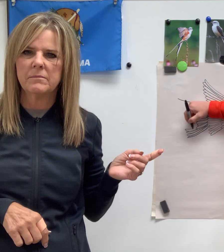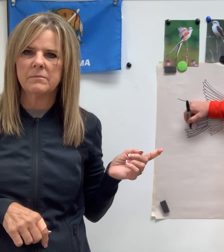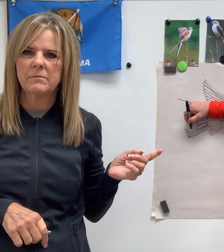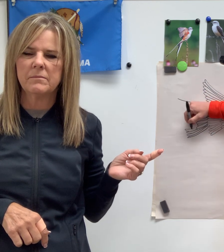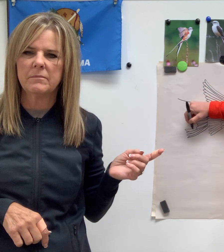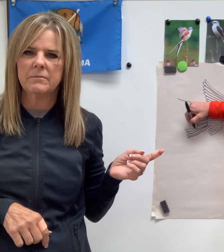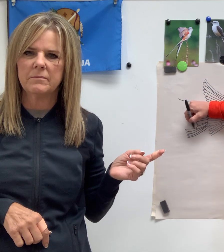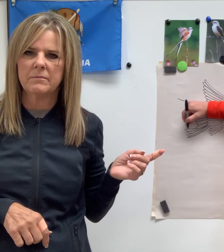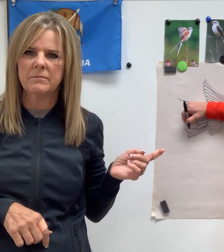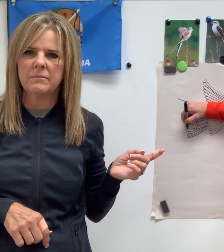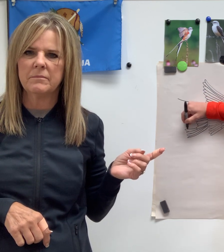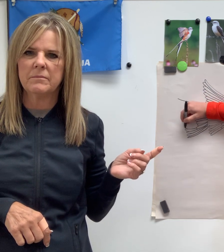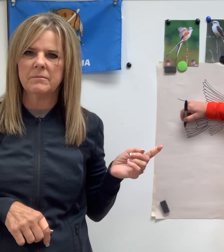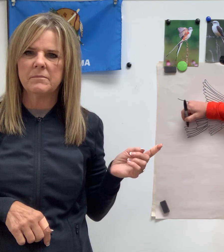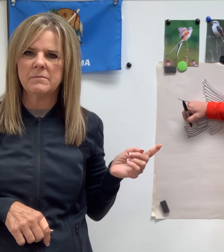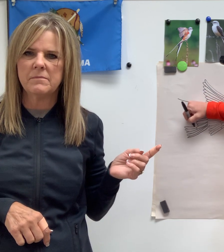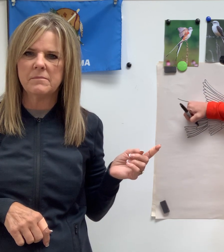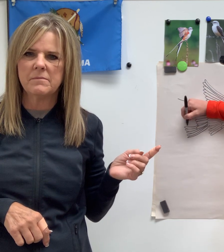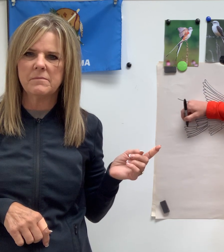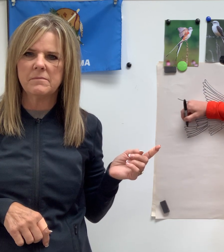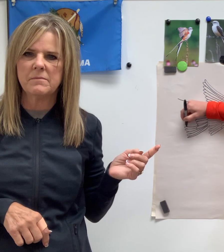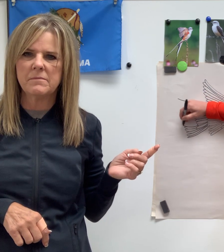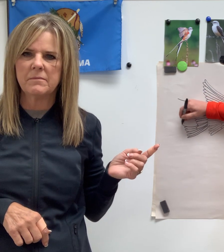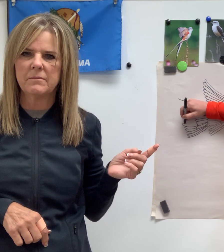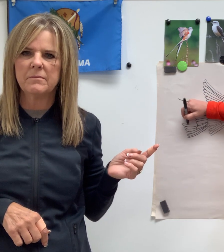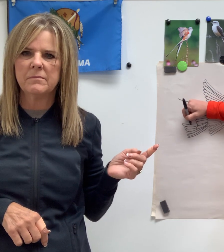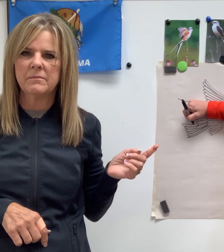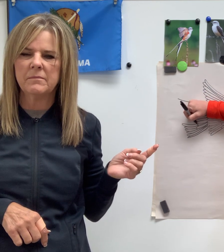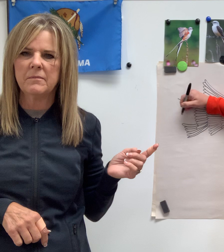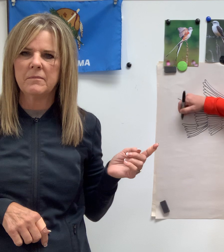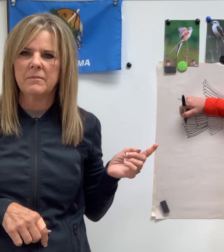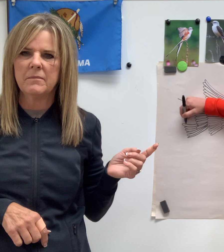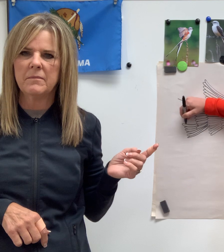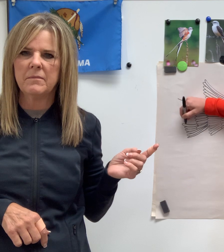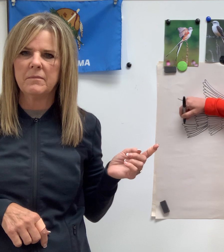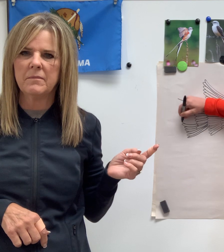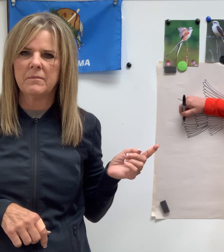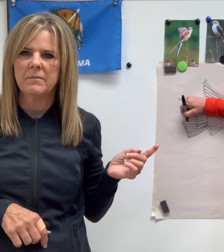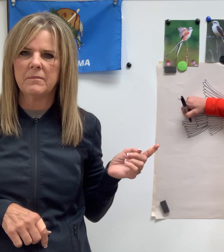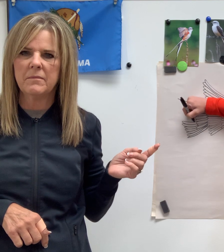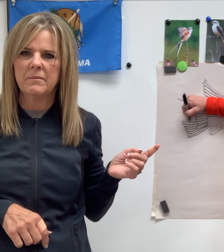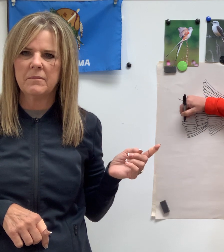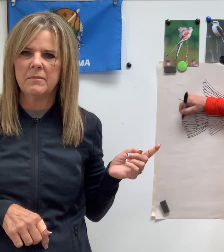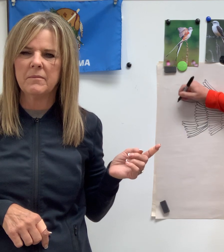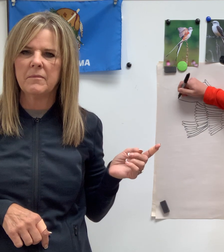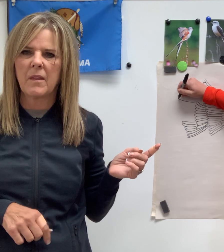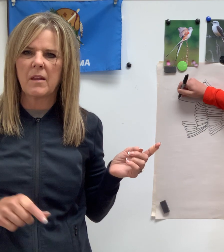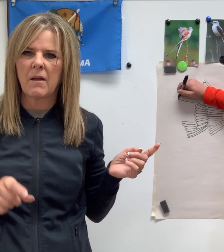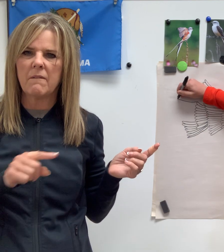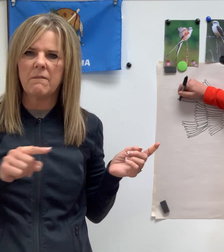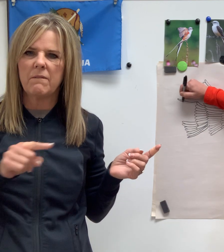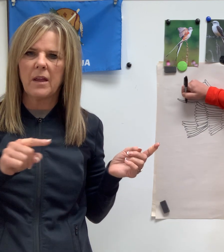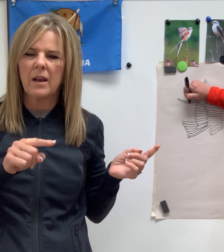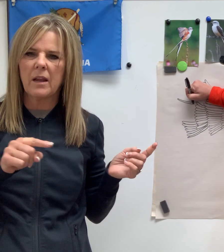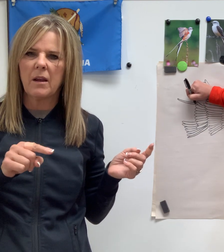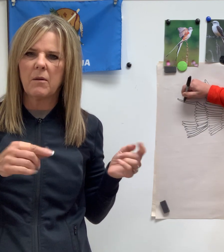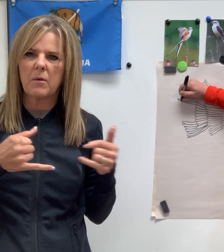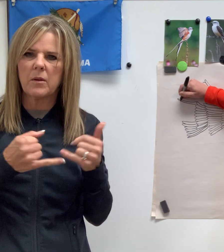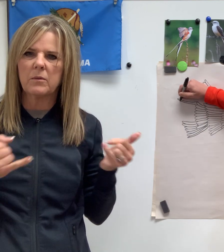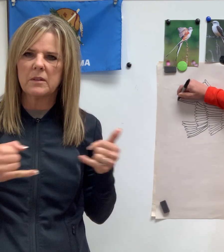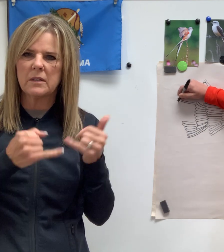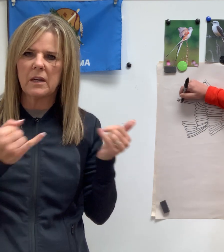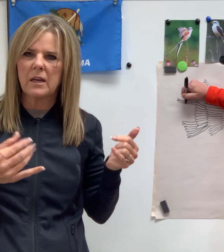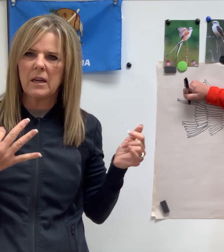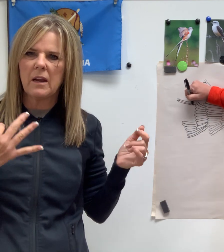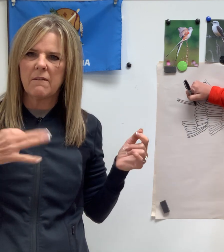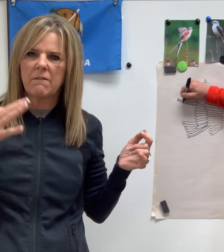first wing, so we see it just a little bit different. And I'm just gonna go ahead and fill in with those long, skinny